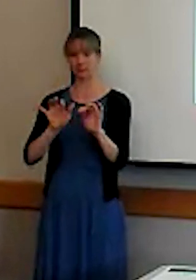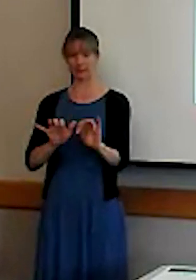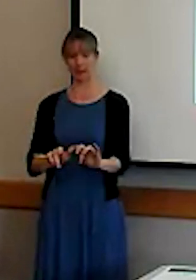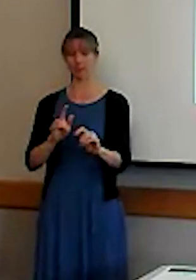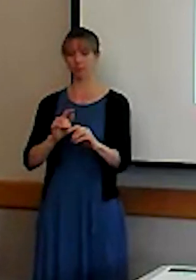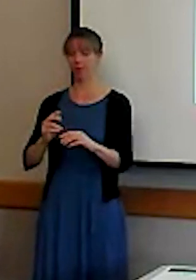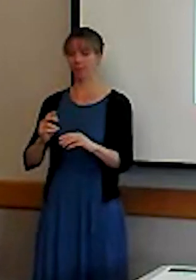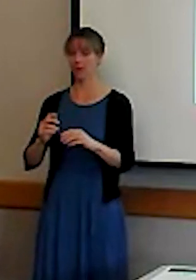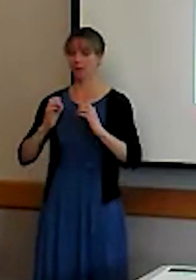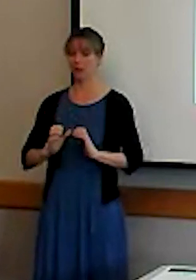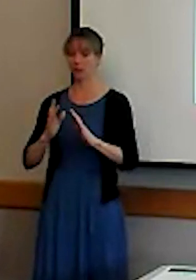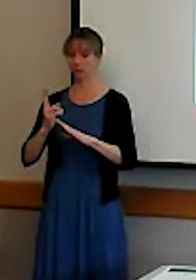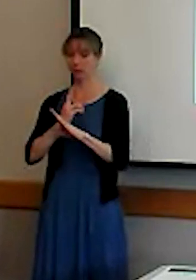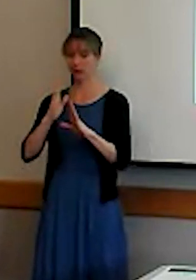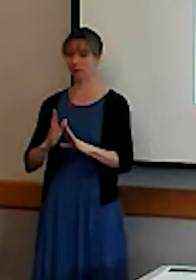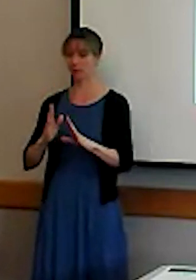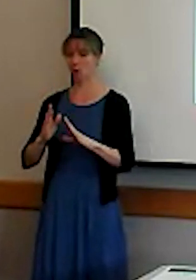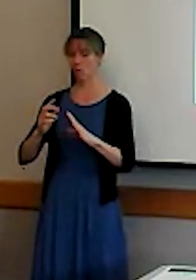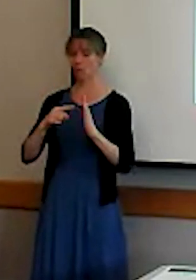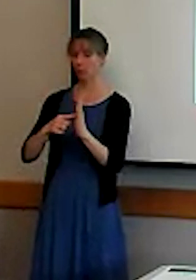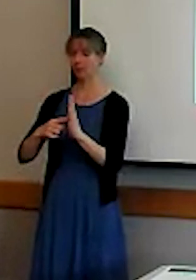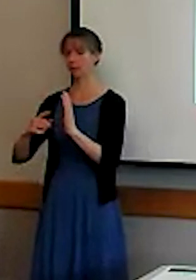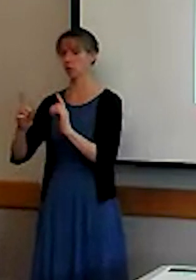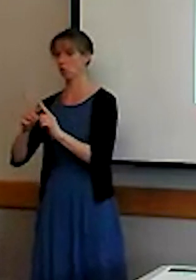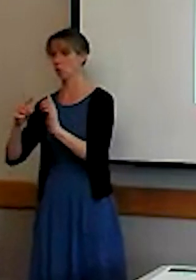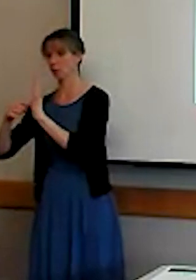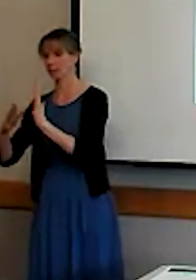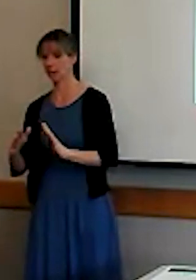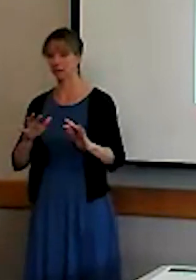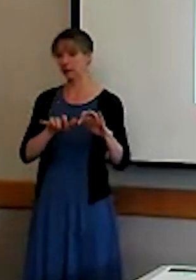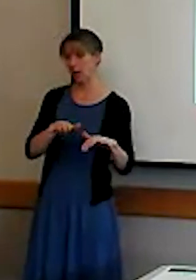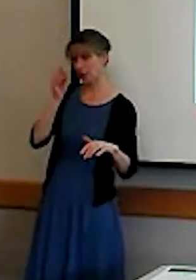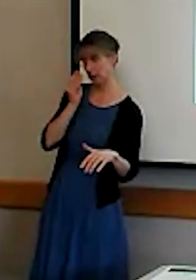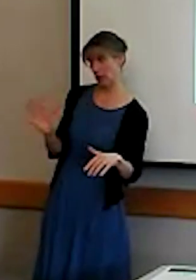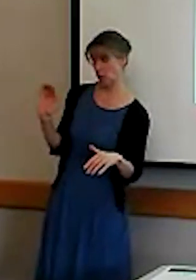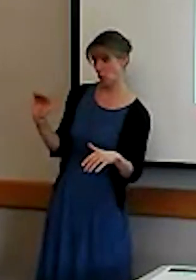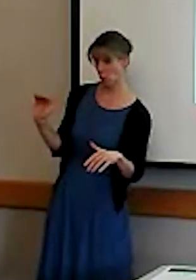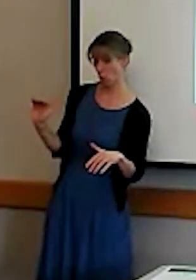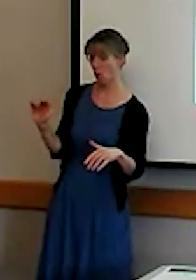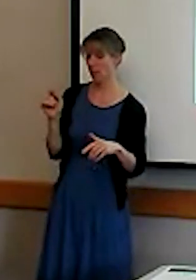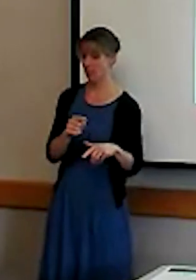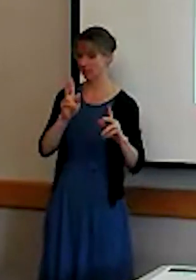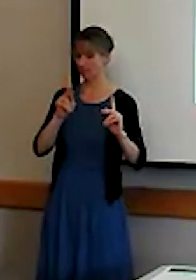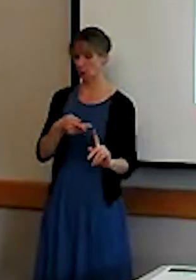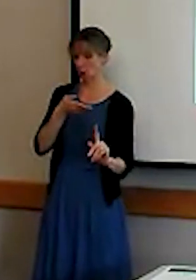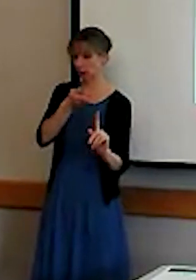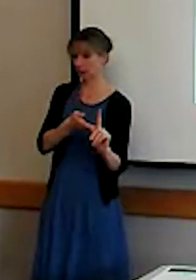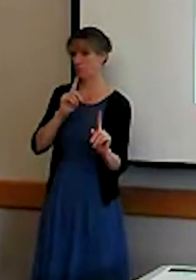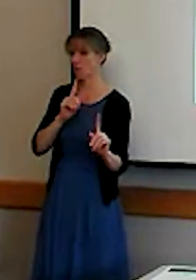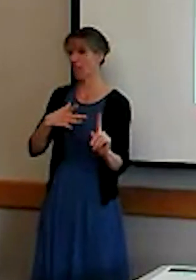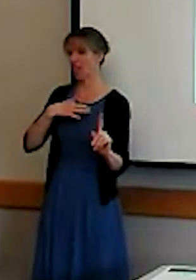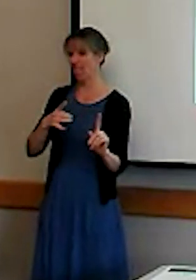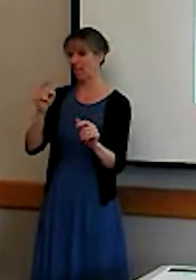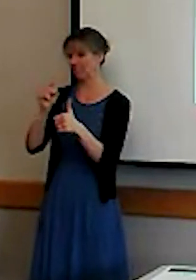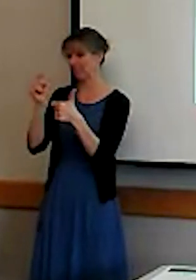from customer care representative to customer care representative, just know that this person really